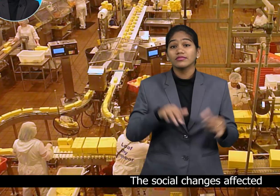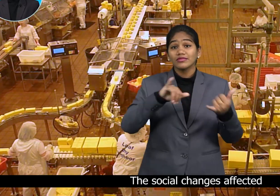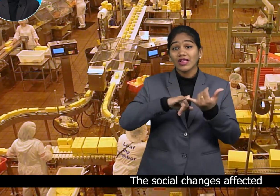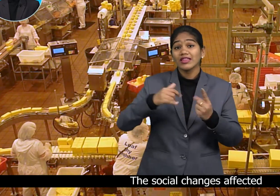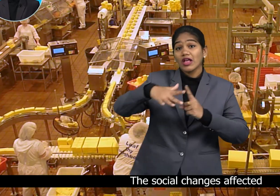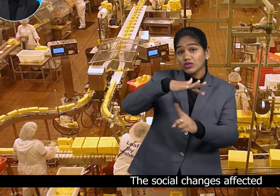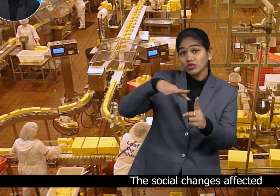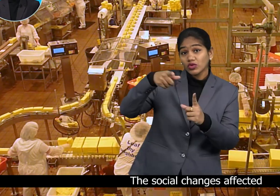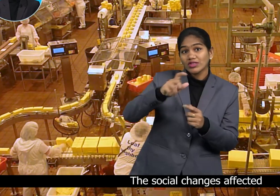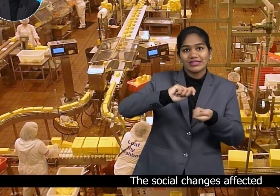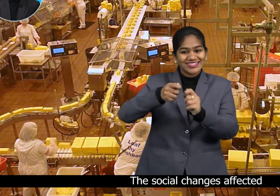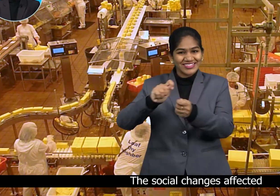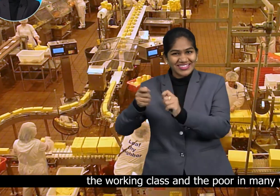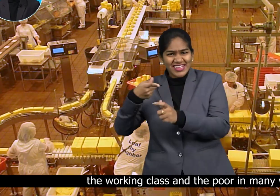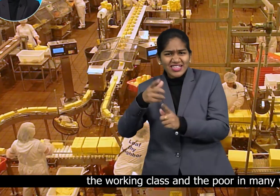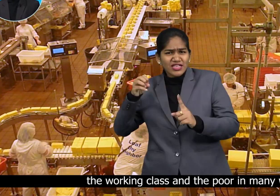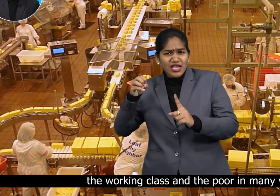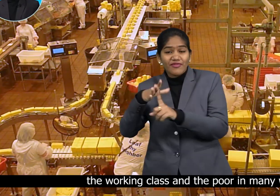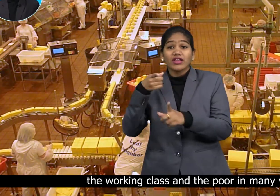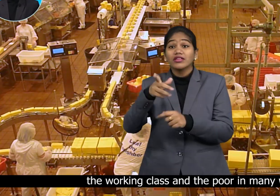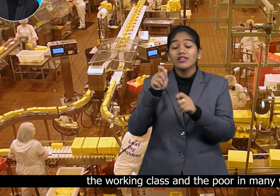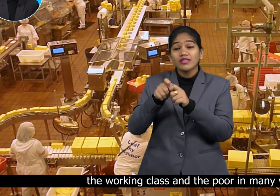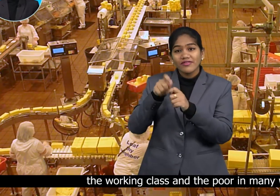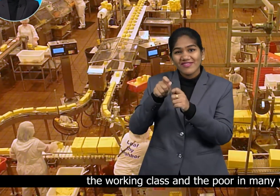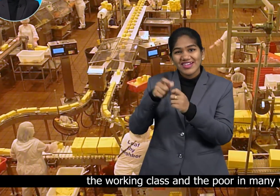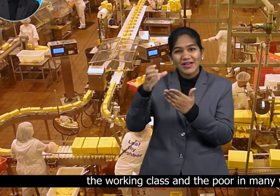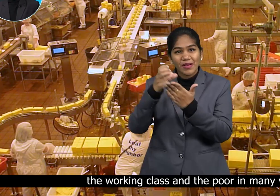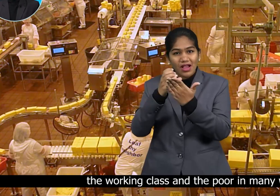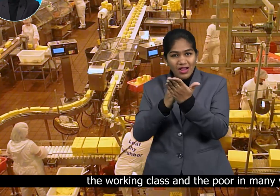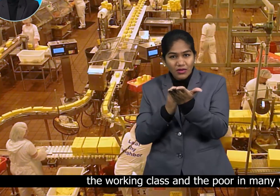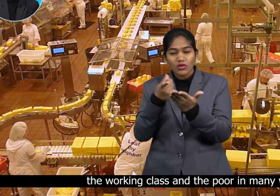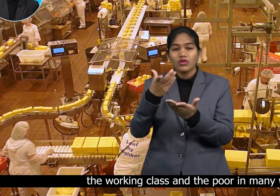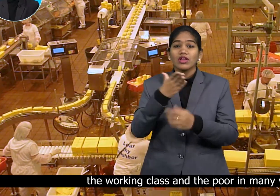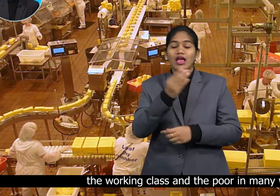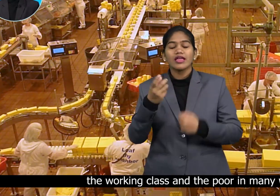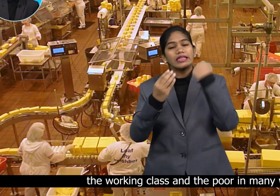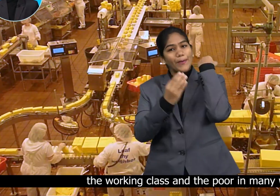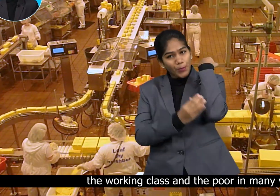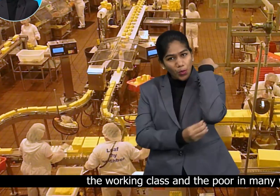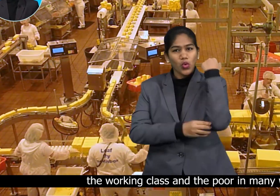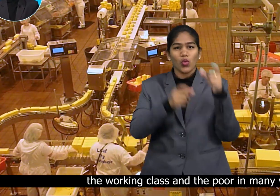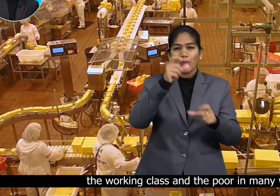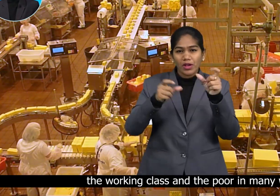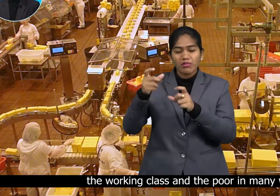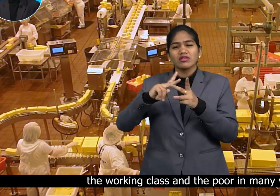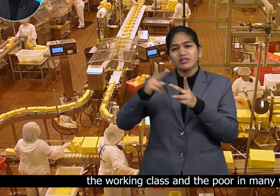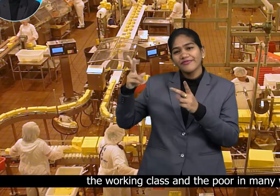The social changes affected the working class and the poor in many